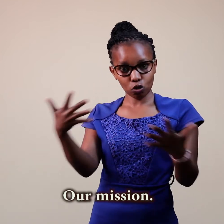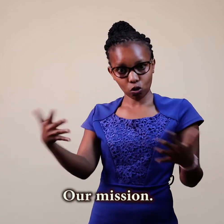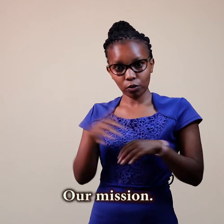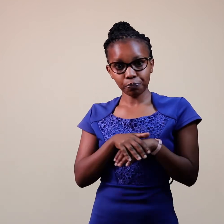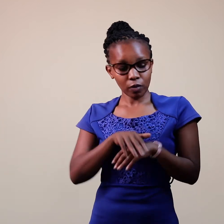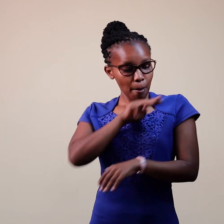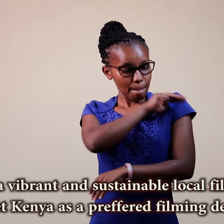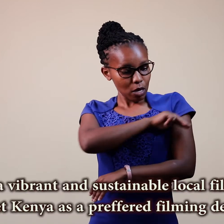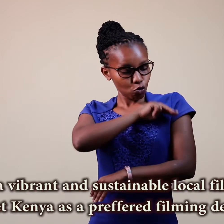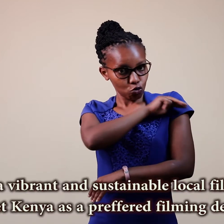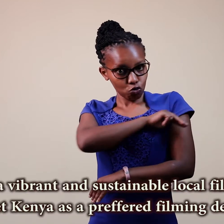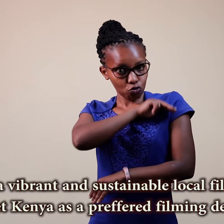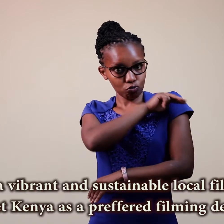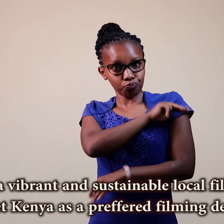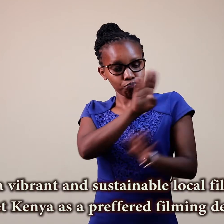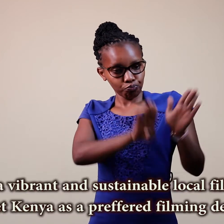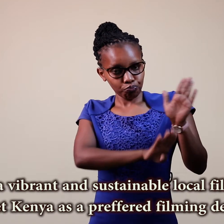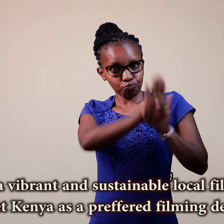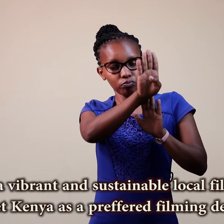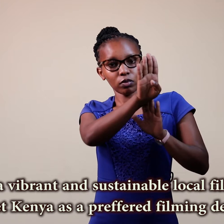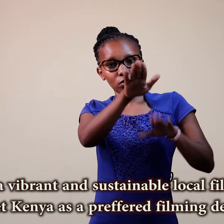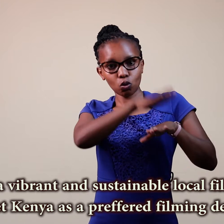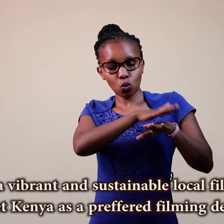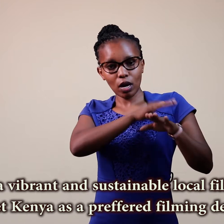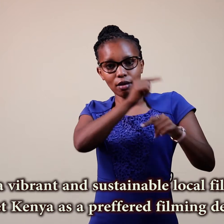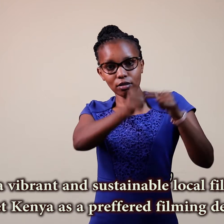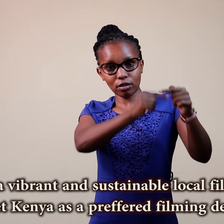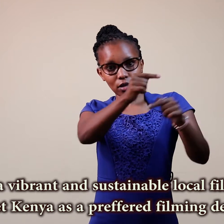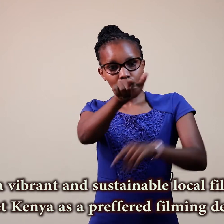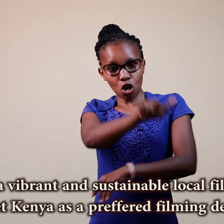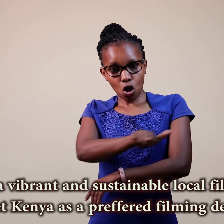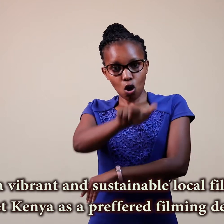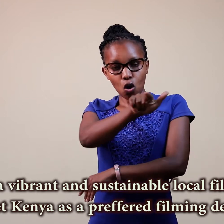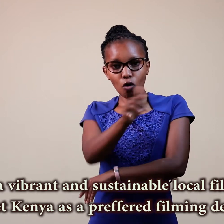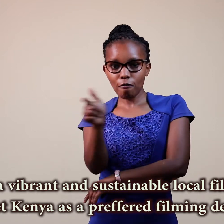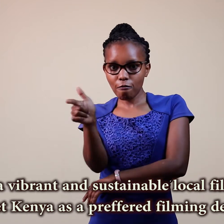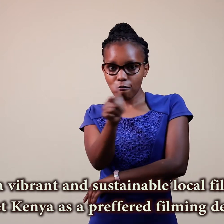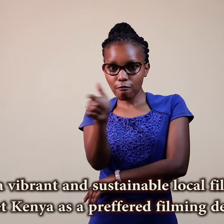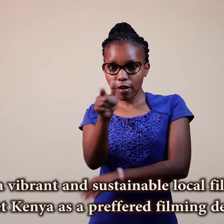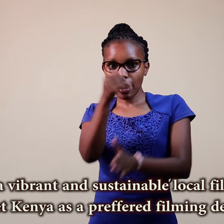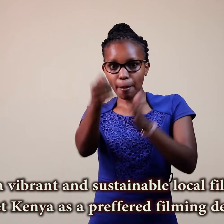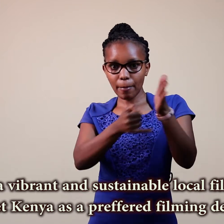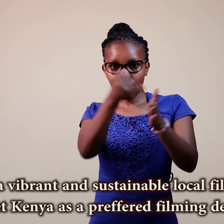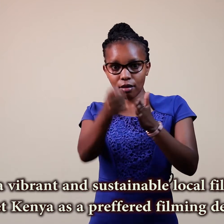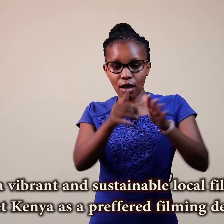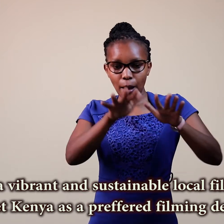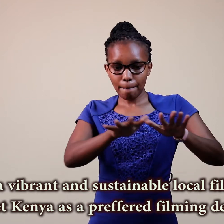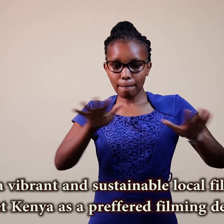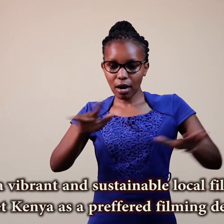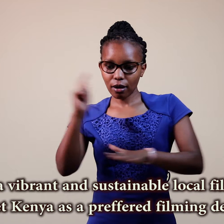Mission. To develop a vibrant and sustainable local film industry and market Kenya as a preferred filming